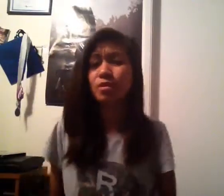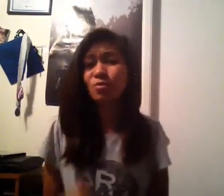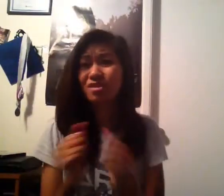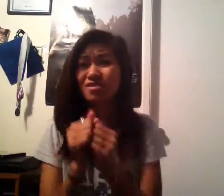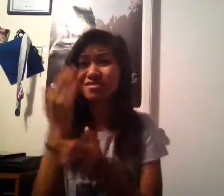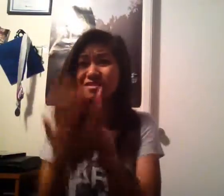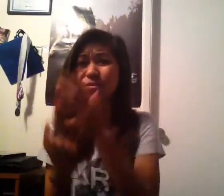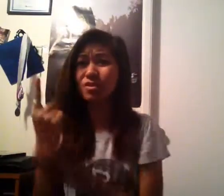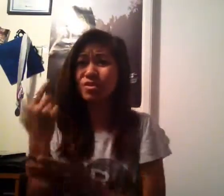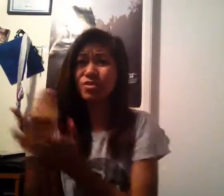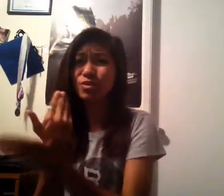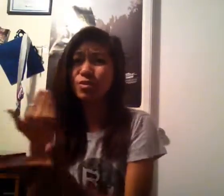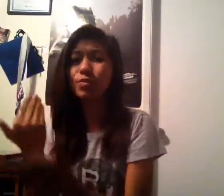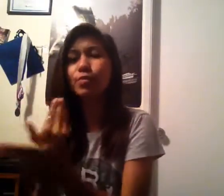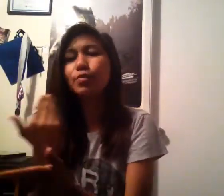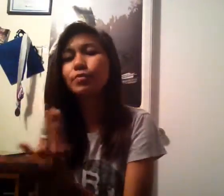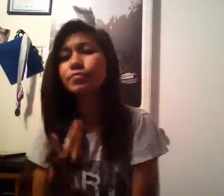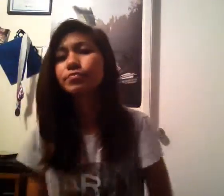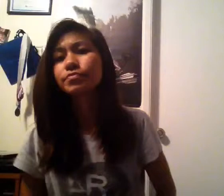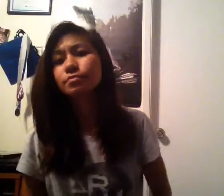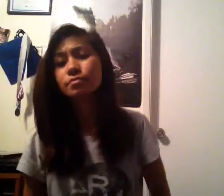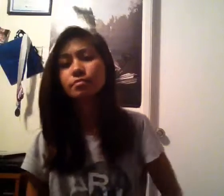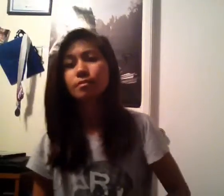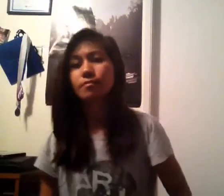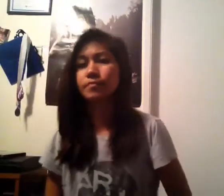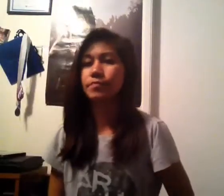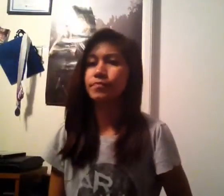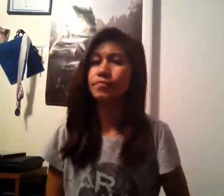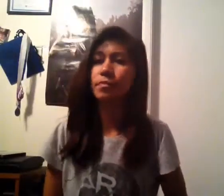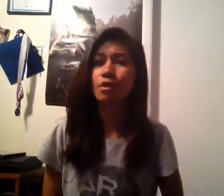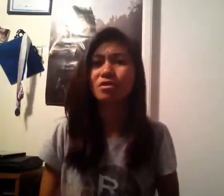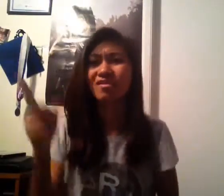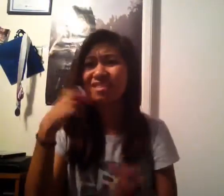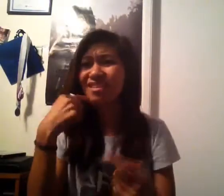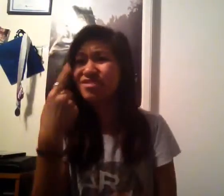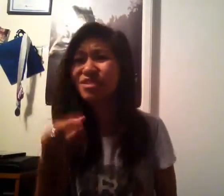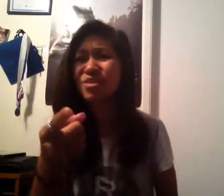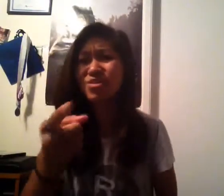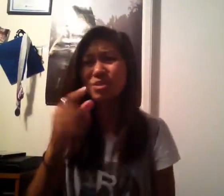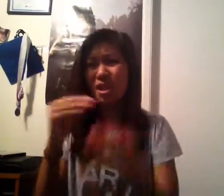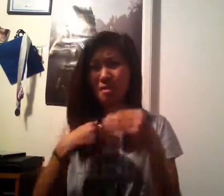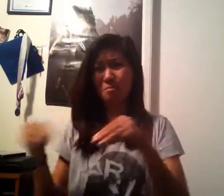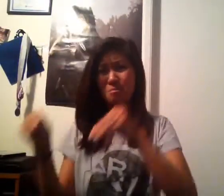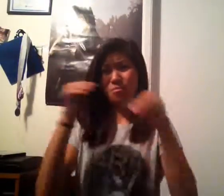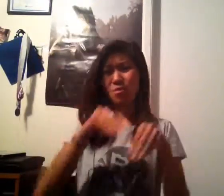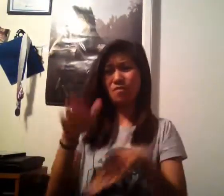someone new. They told you. I was moving on